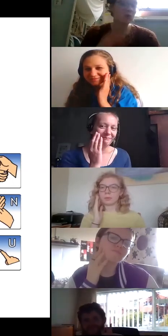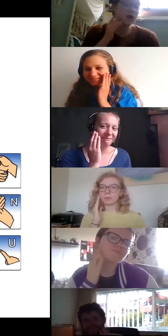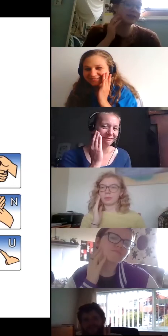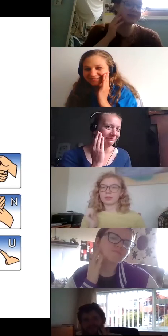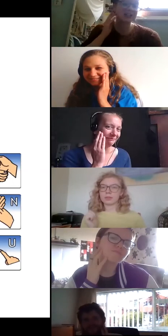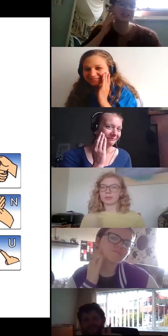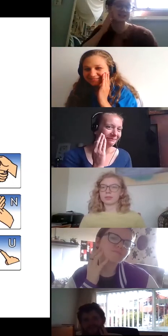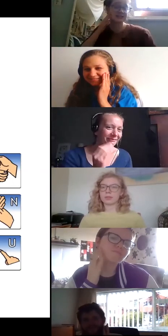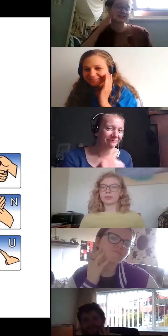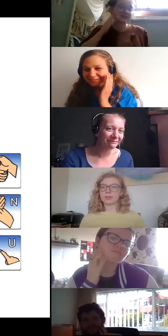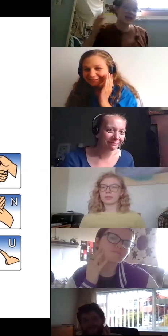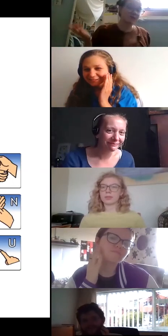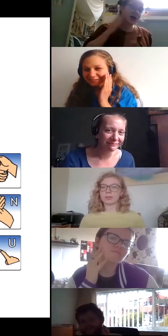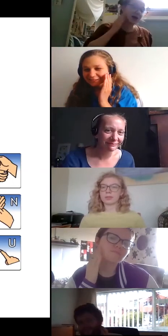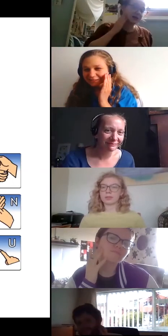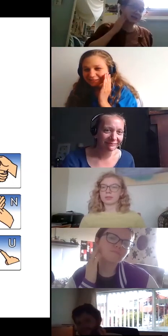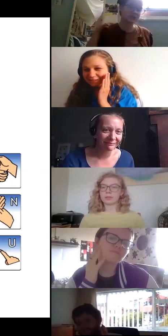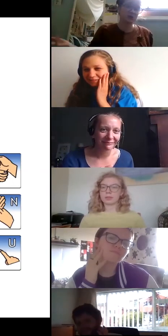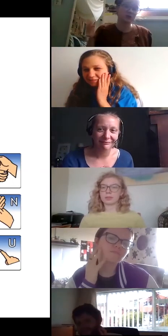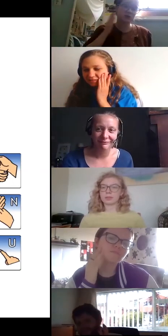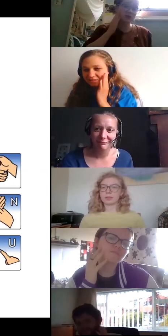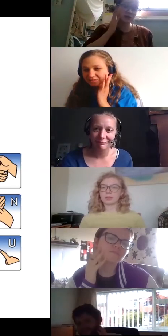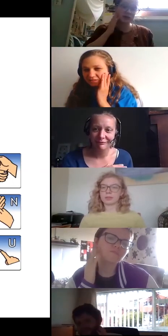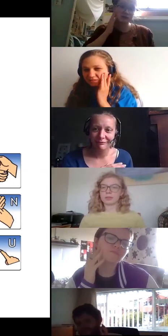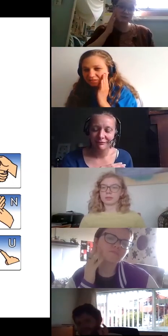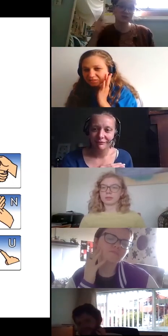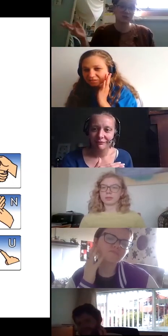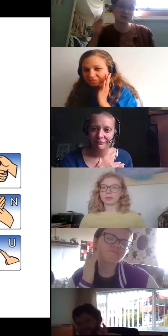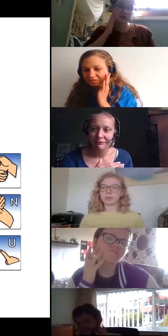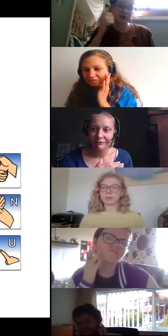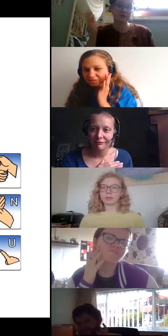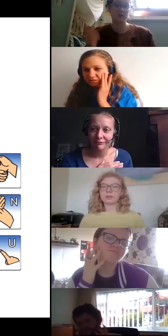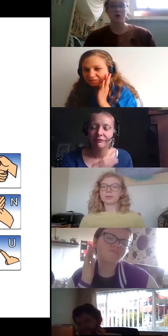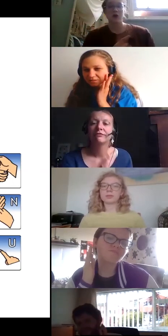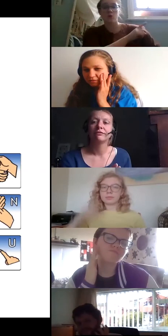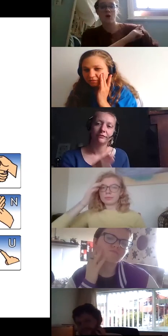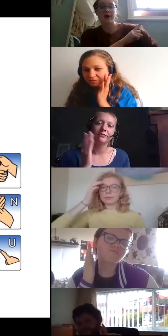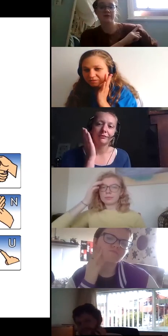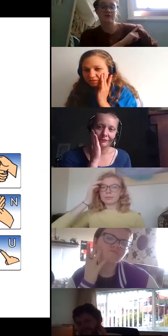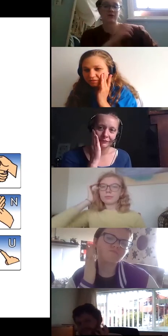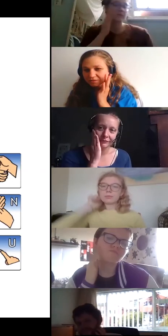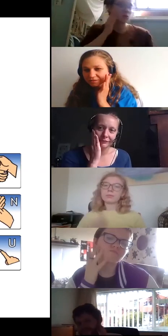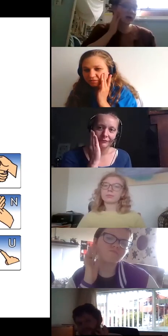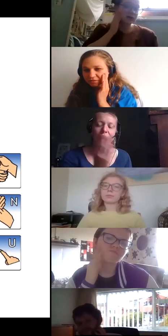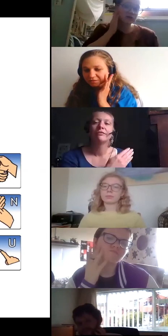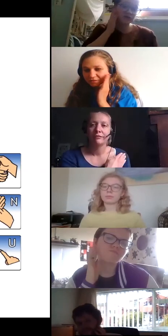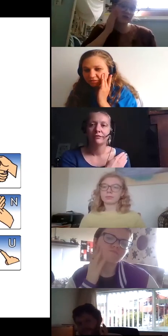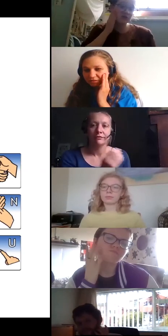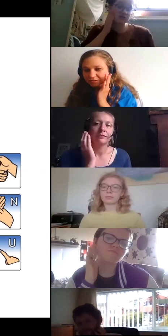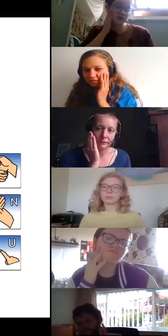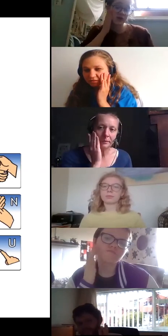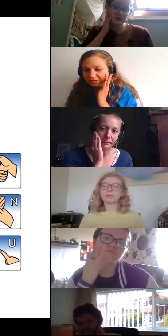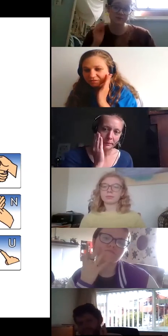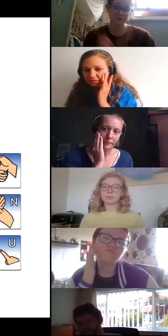Yeah, when is actually the same hand as your dominant side. So why you cross over, but when you just